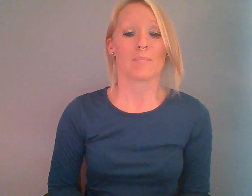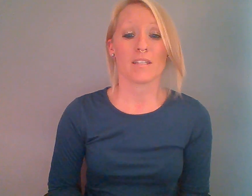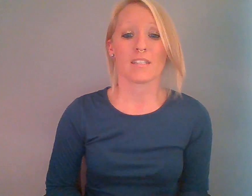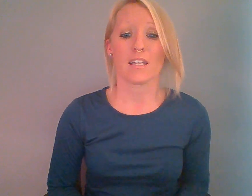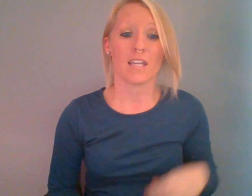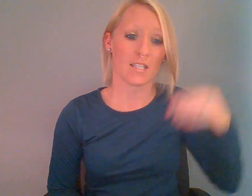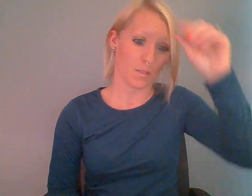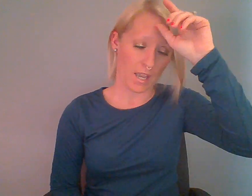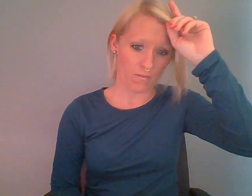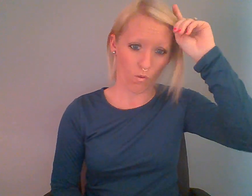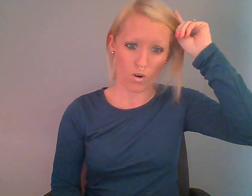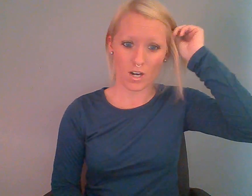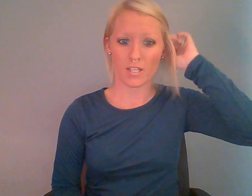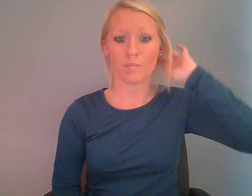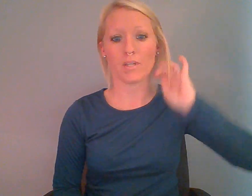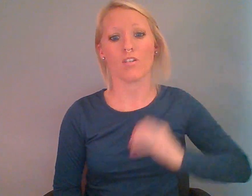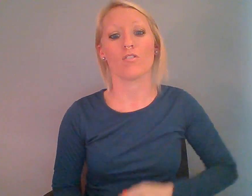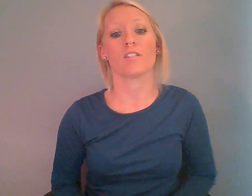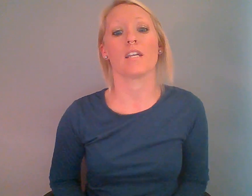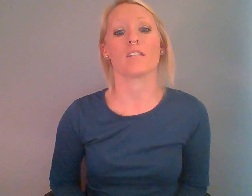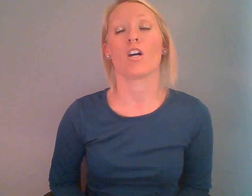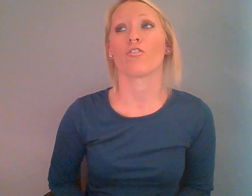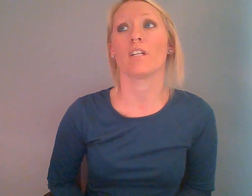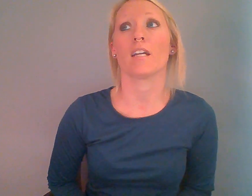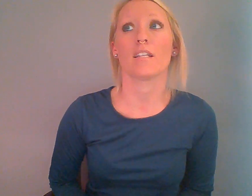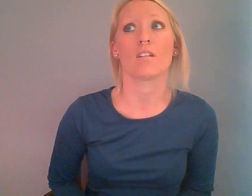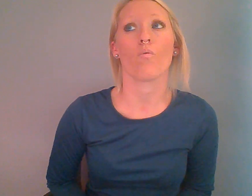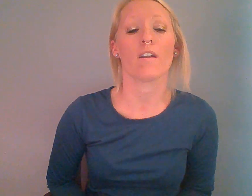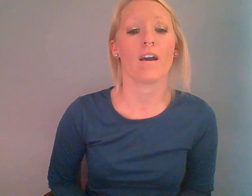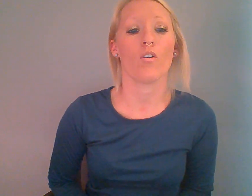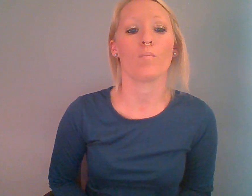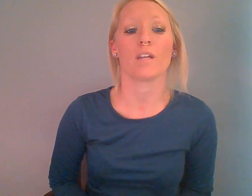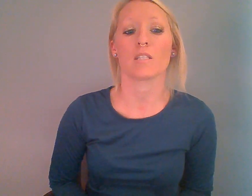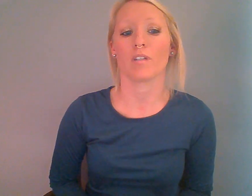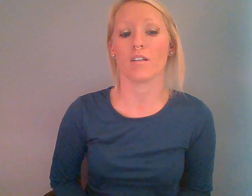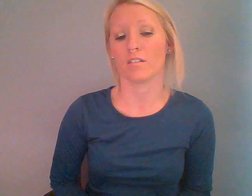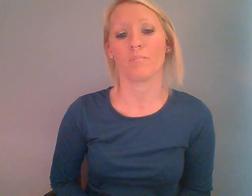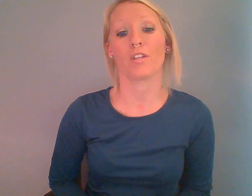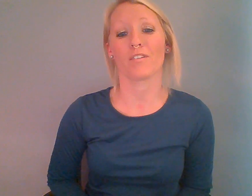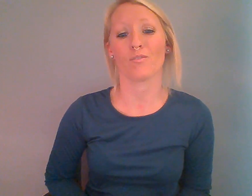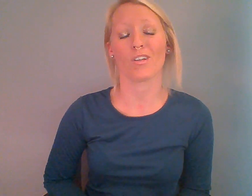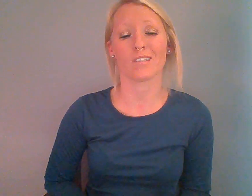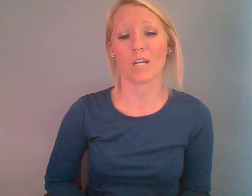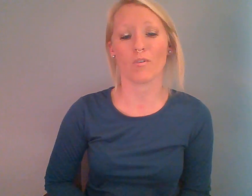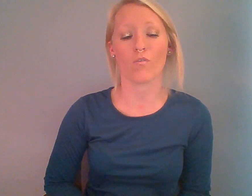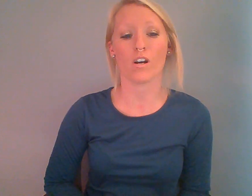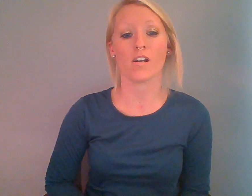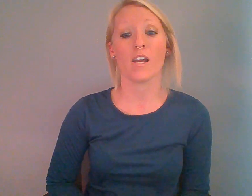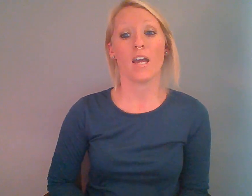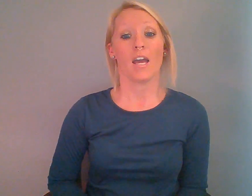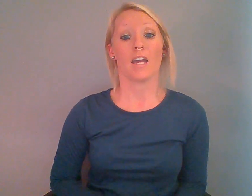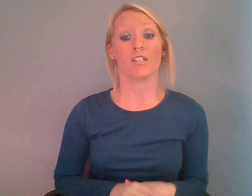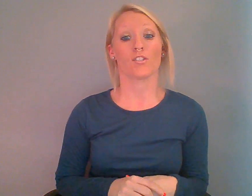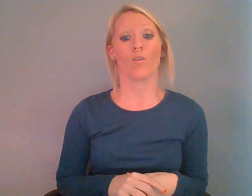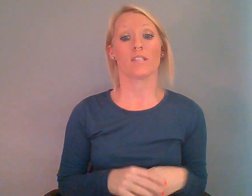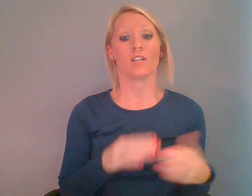expenses that he has to pay for, his bills. He has hungry kids and a wife at home that he has to put the food on the table for. And so instead of